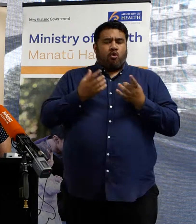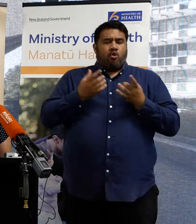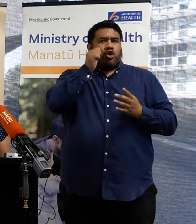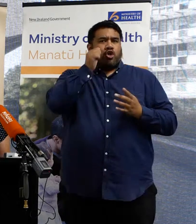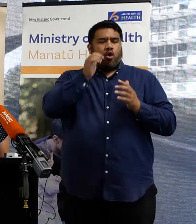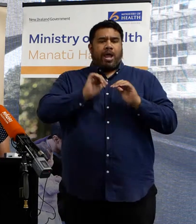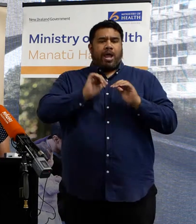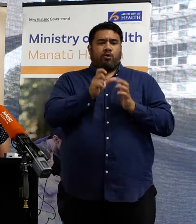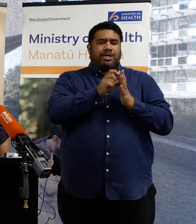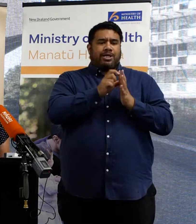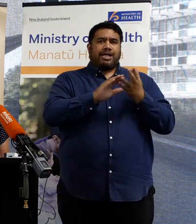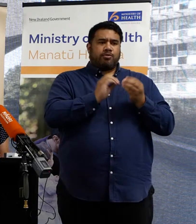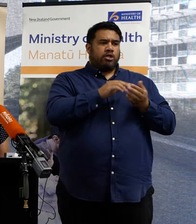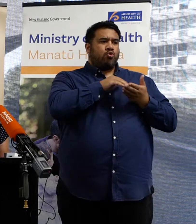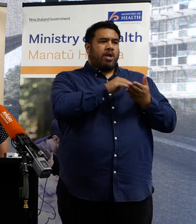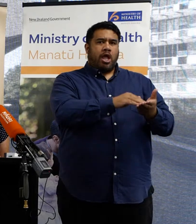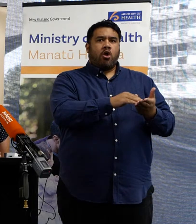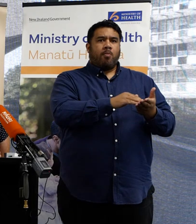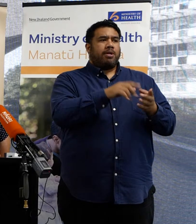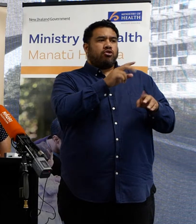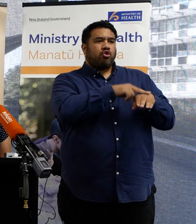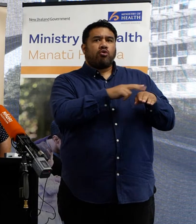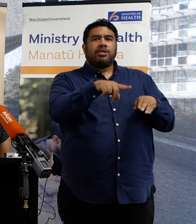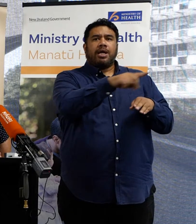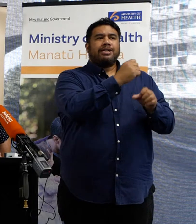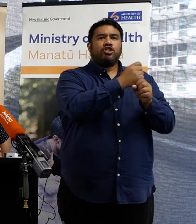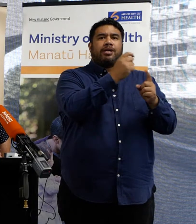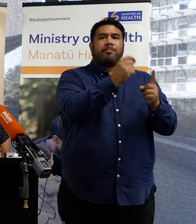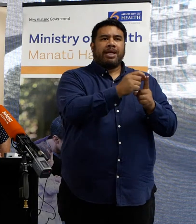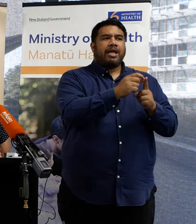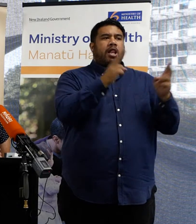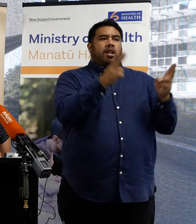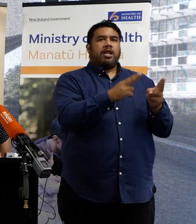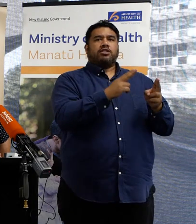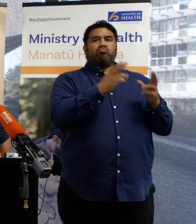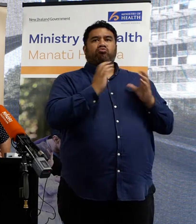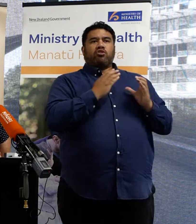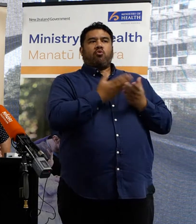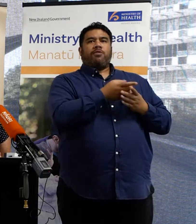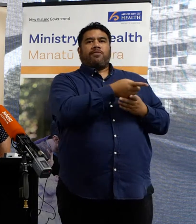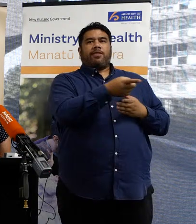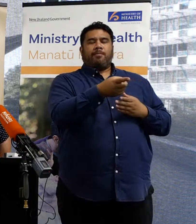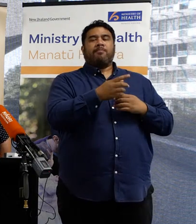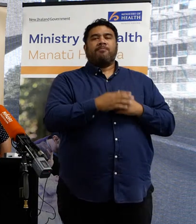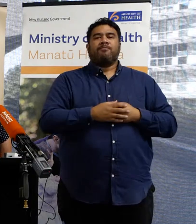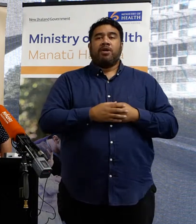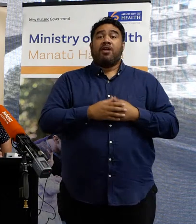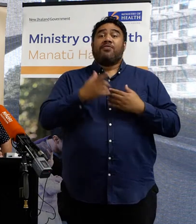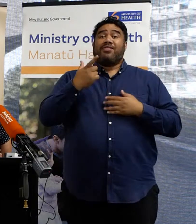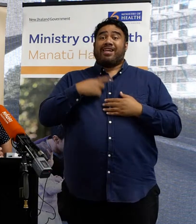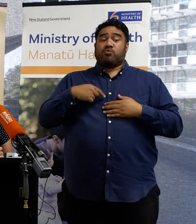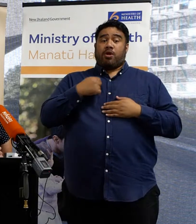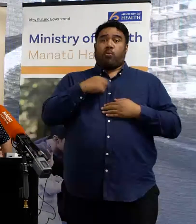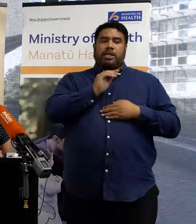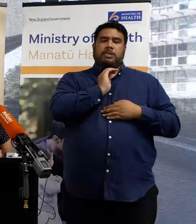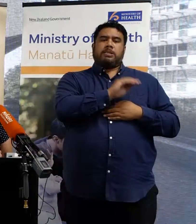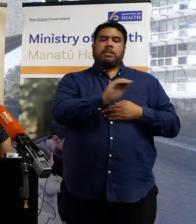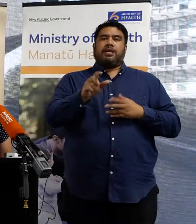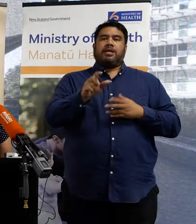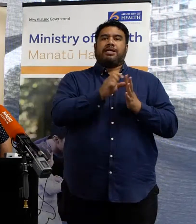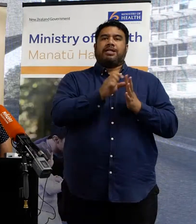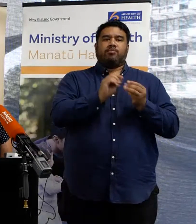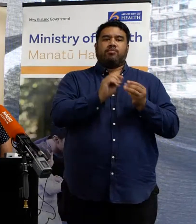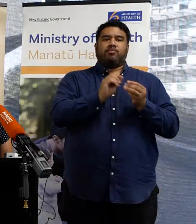professionals and general practice. We are currently asking DHBs to plan for how